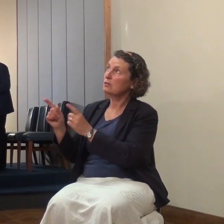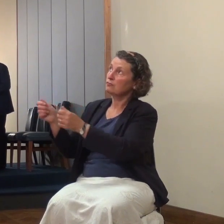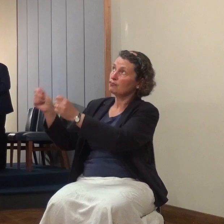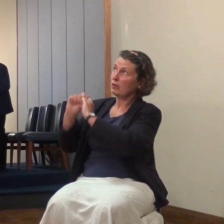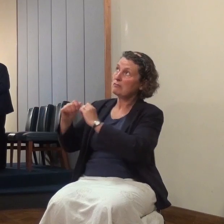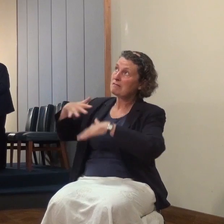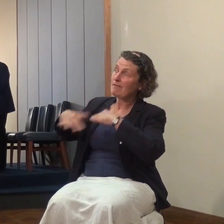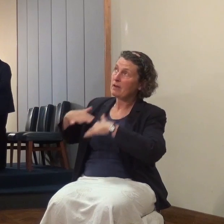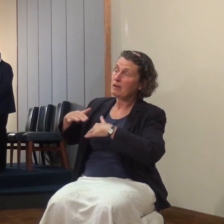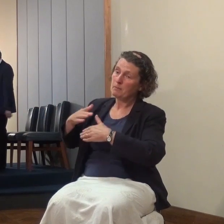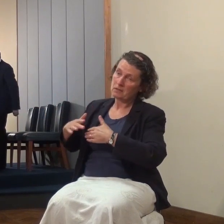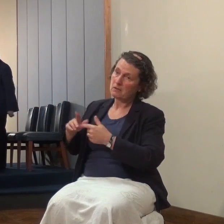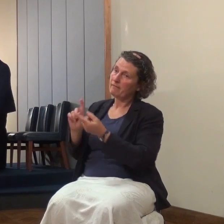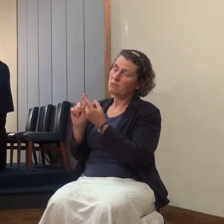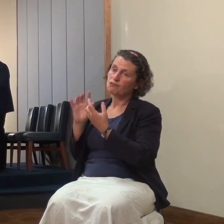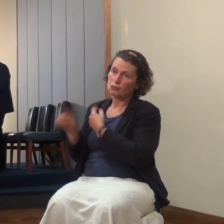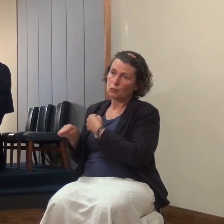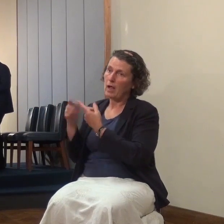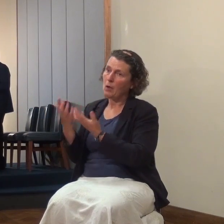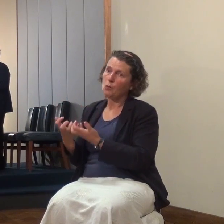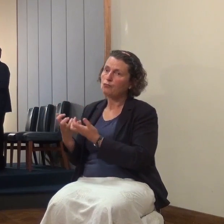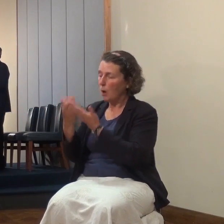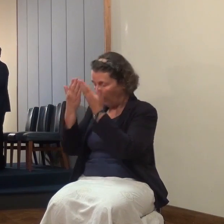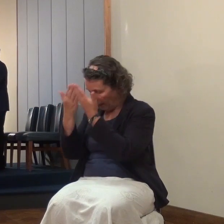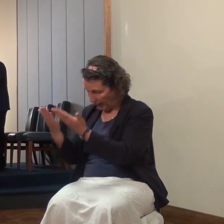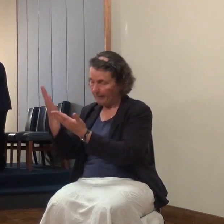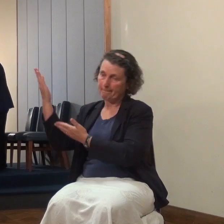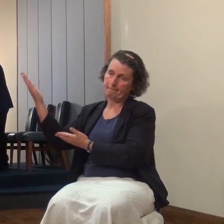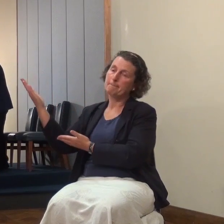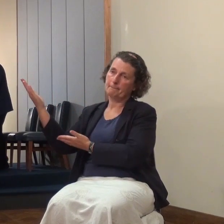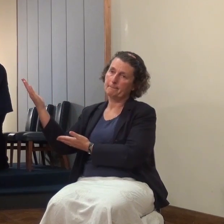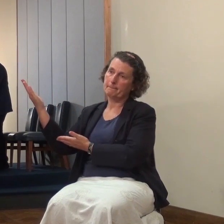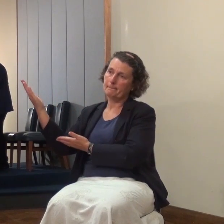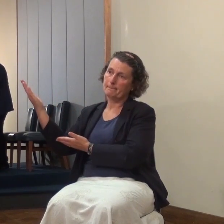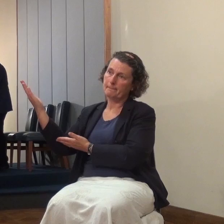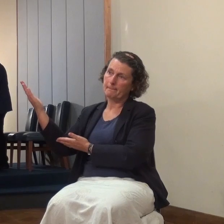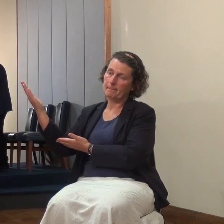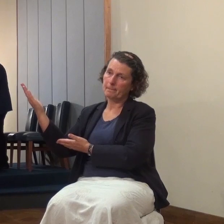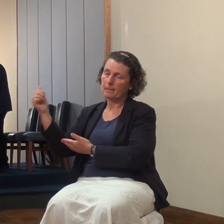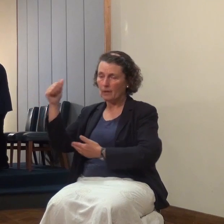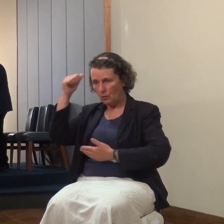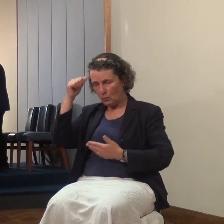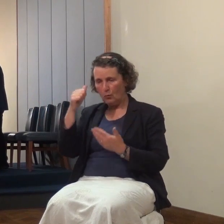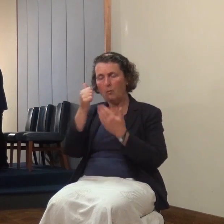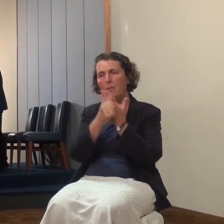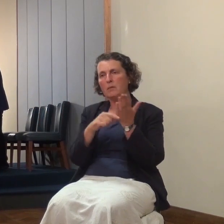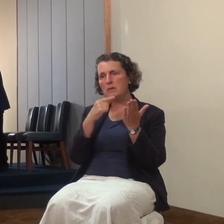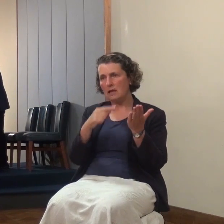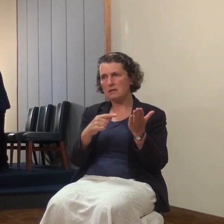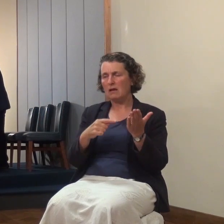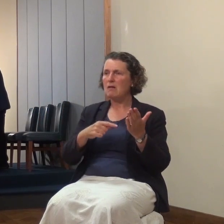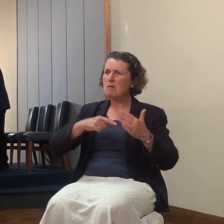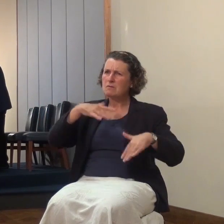such times. That's why Peter is able to say that those who have suffered in the flesh have ceased from sin. Something's been burned